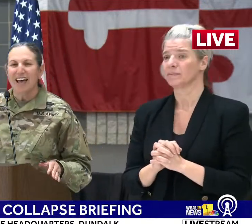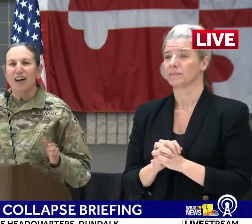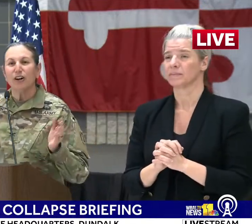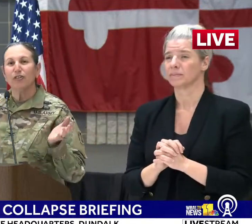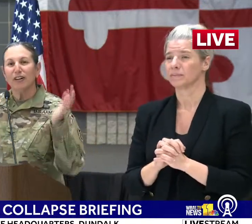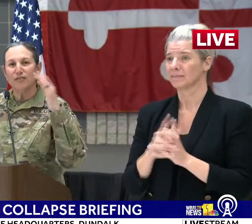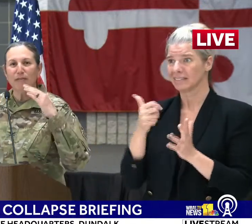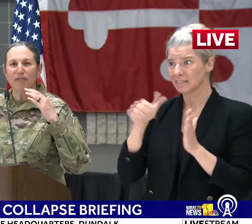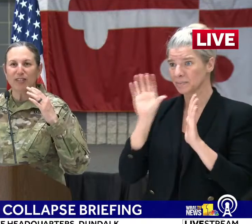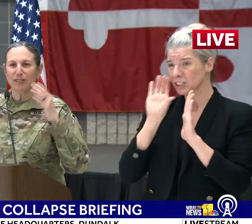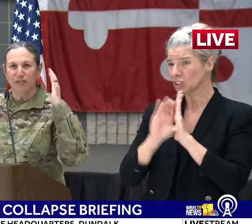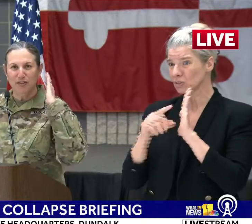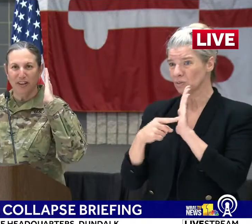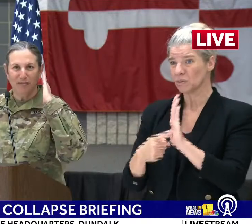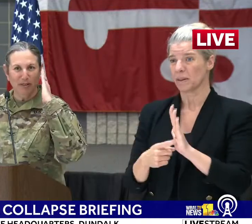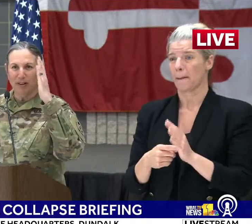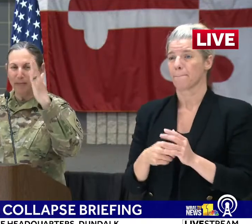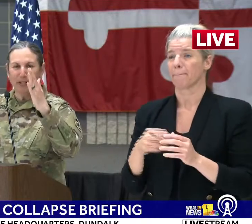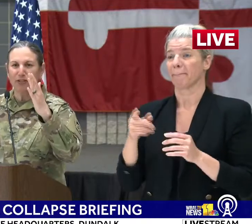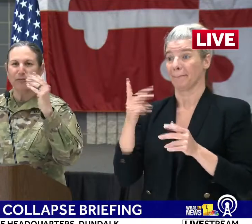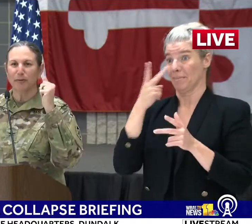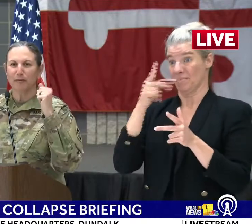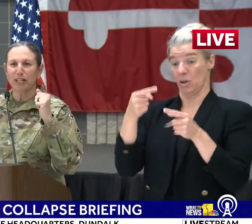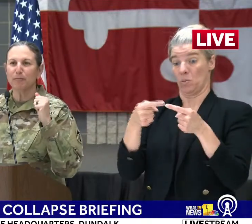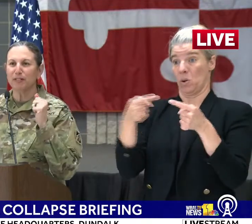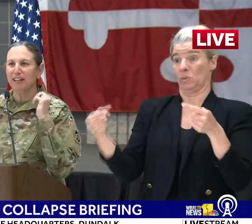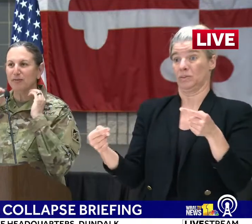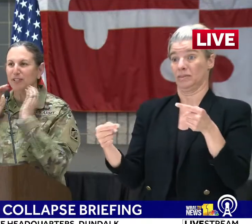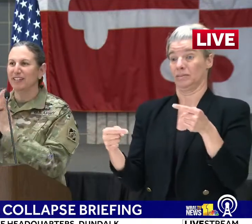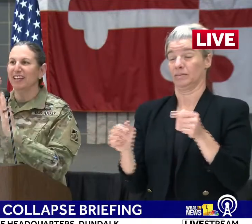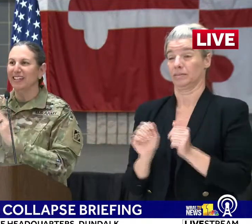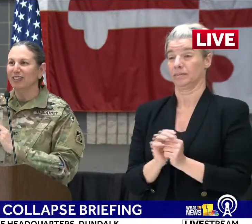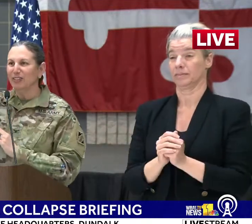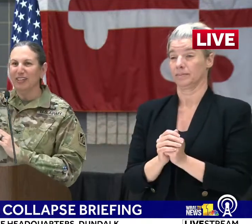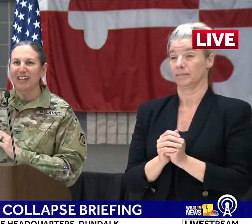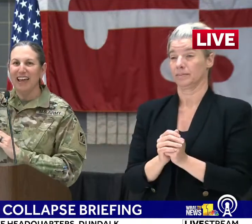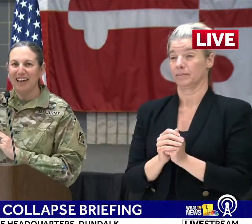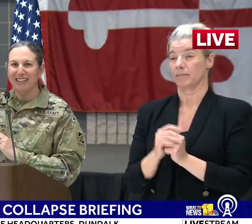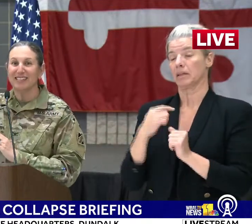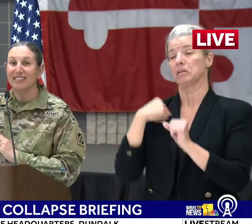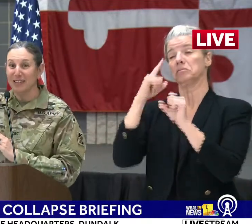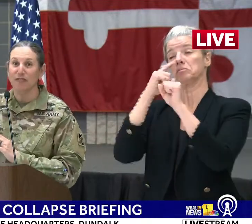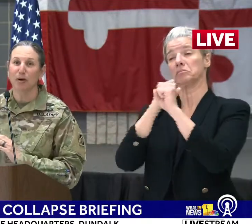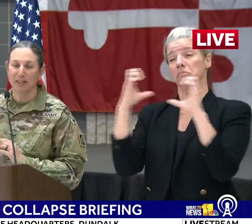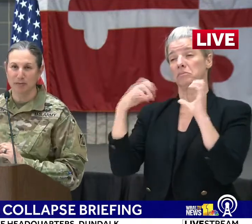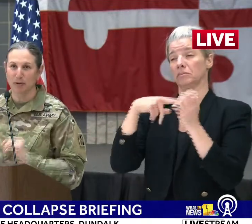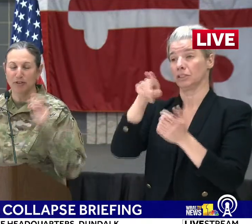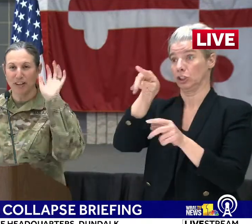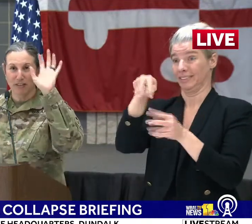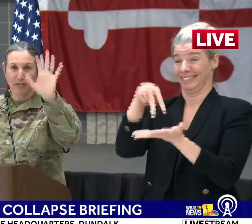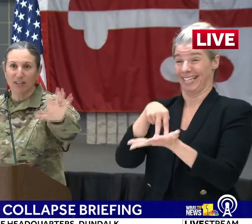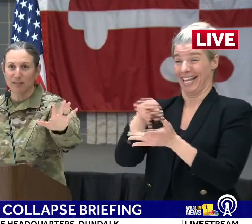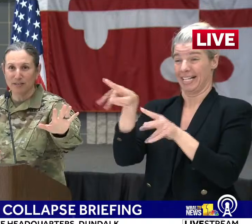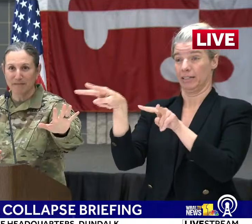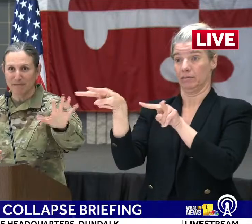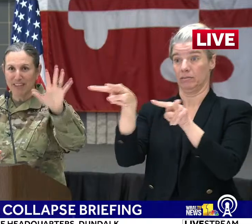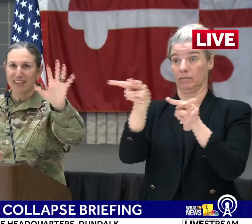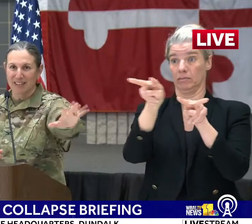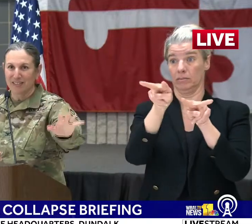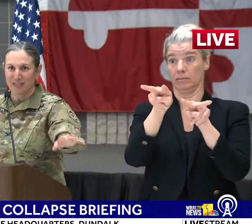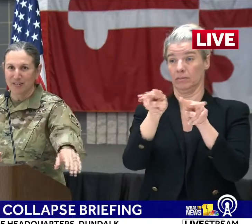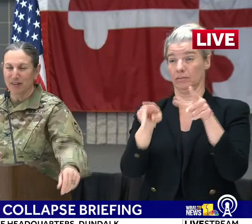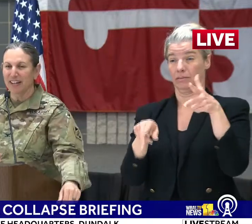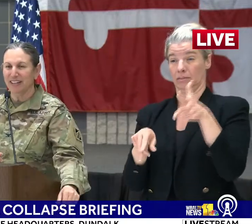pictures. Across from the vessel, let's pretend we're standing and looking at the city of Baltimore. You've got the